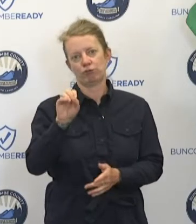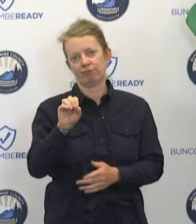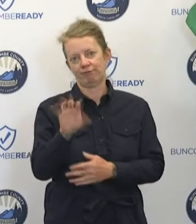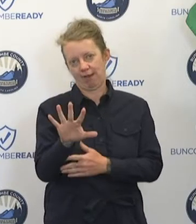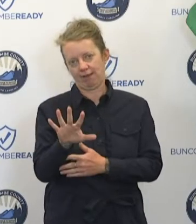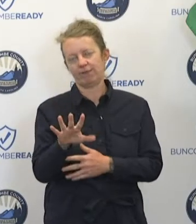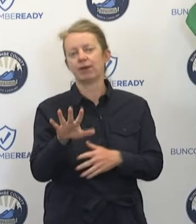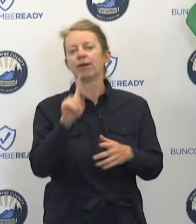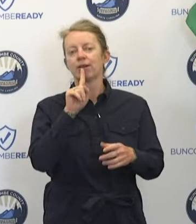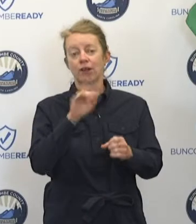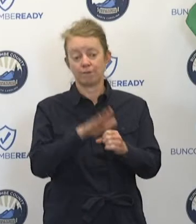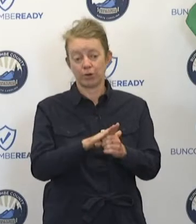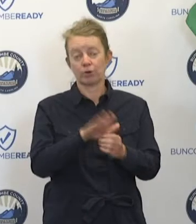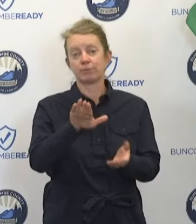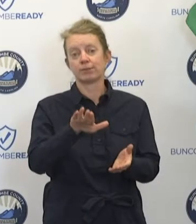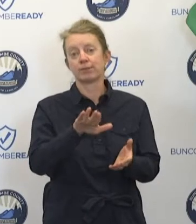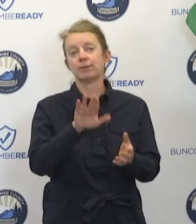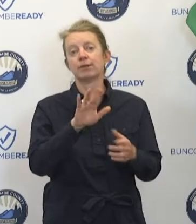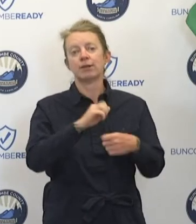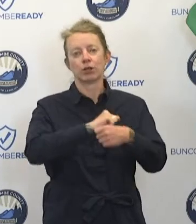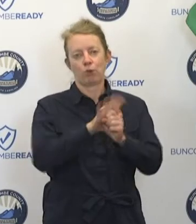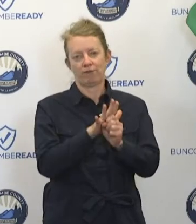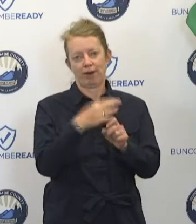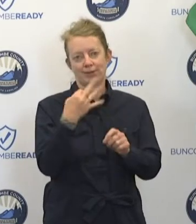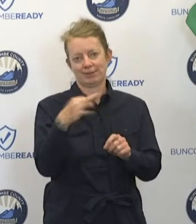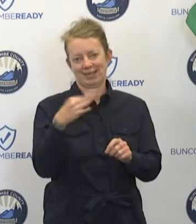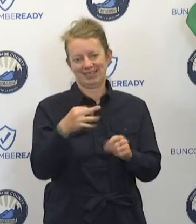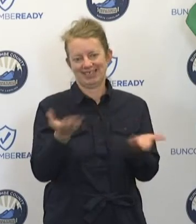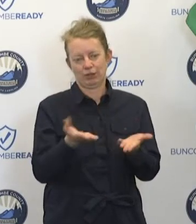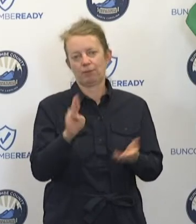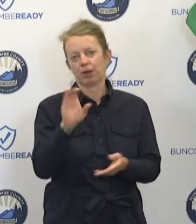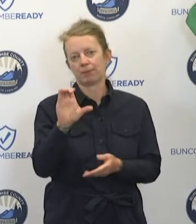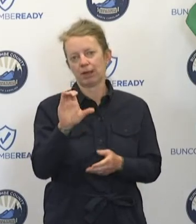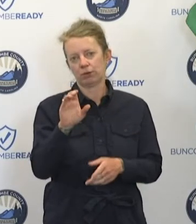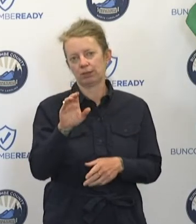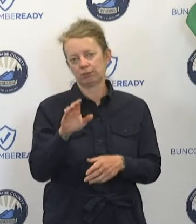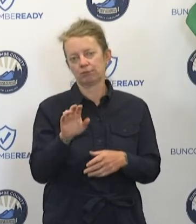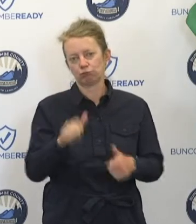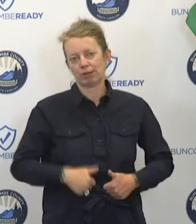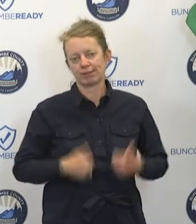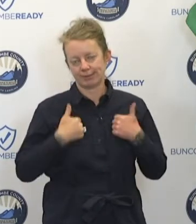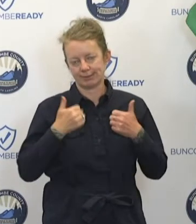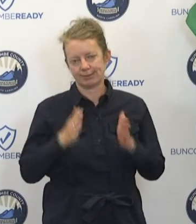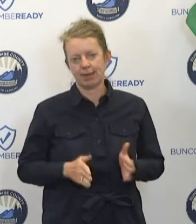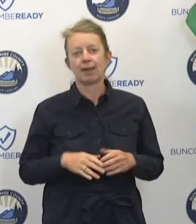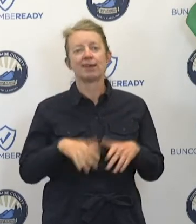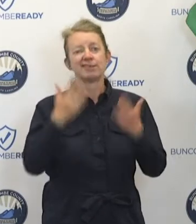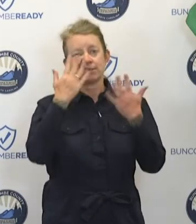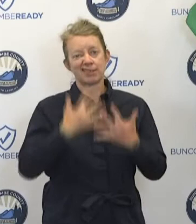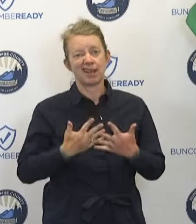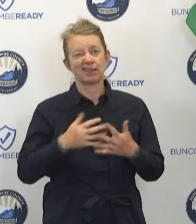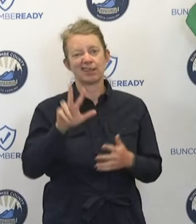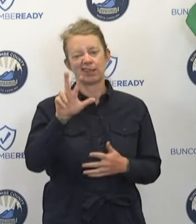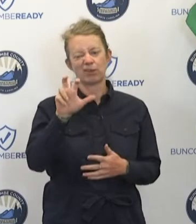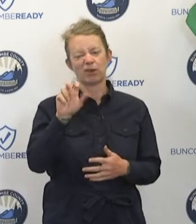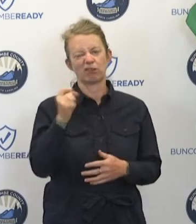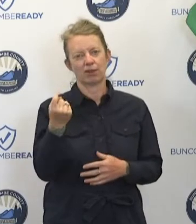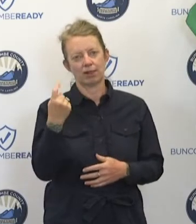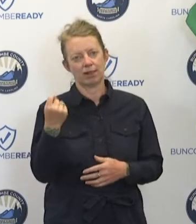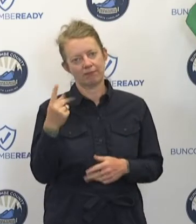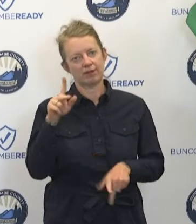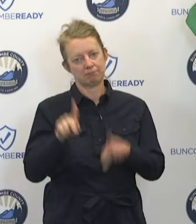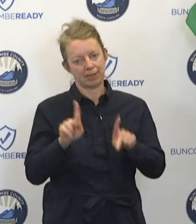16,805 confirmed COVID-19 cases in Buncombe County residents. Sadly, 311 of our